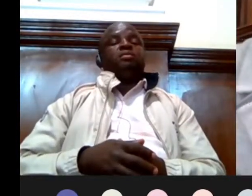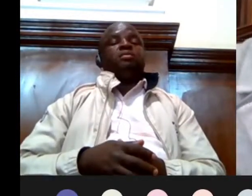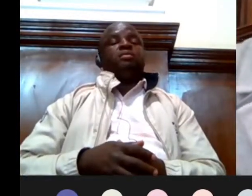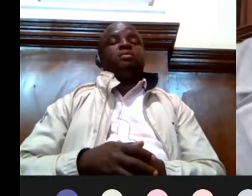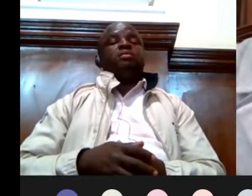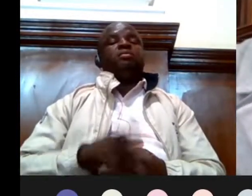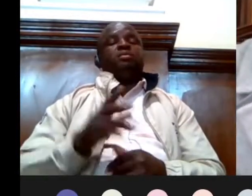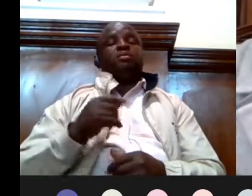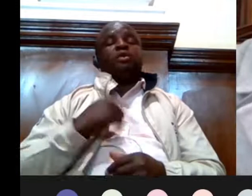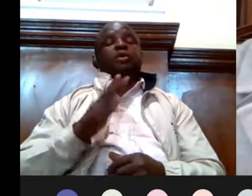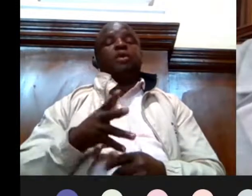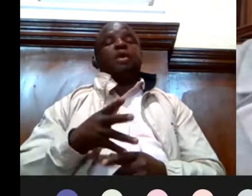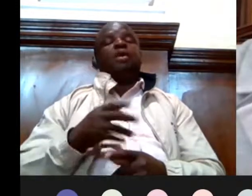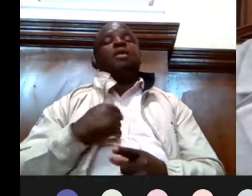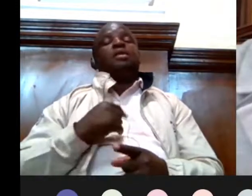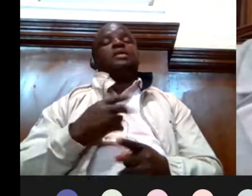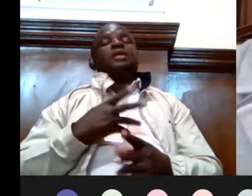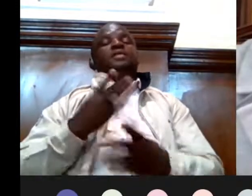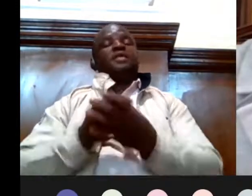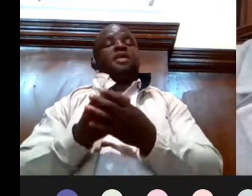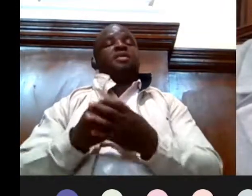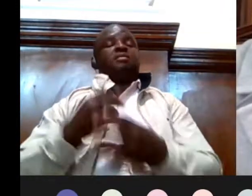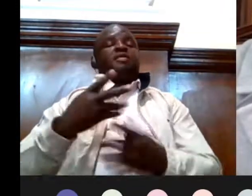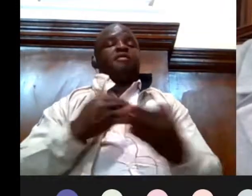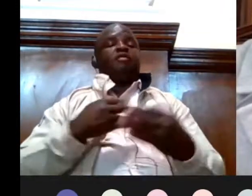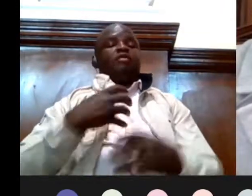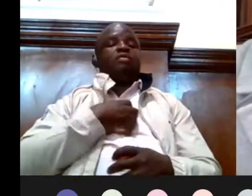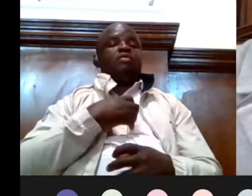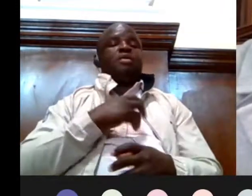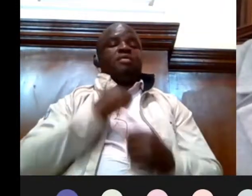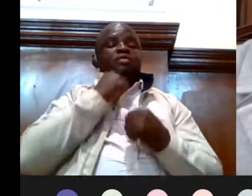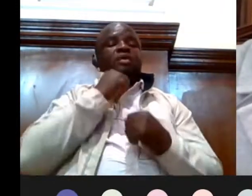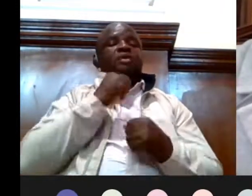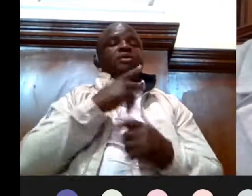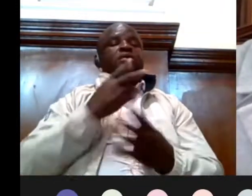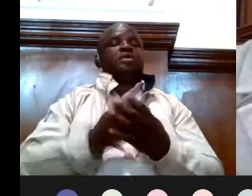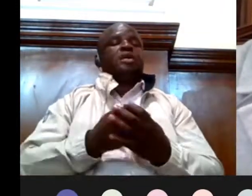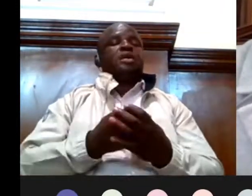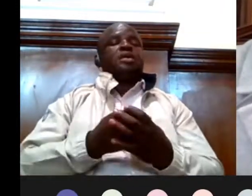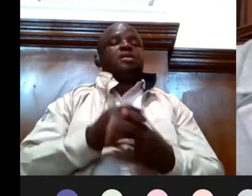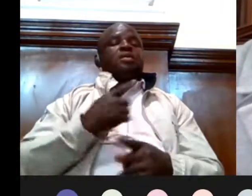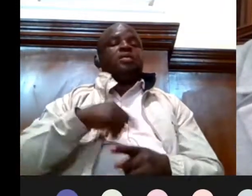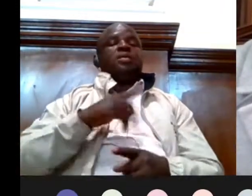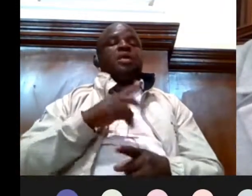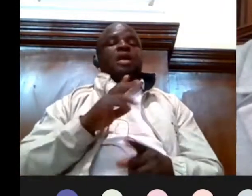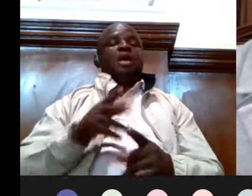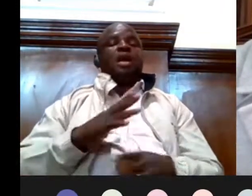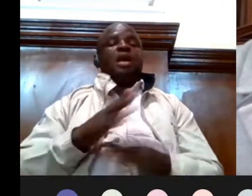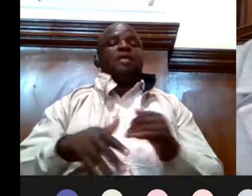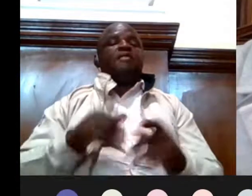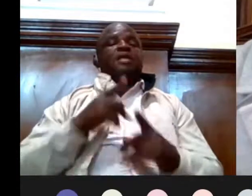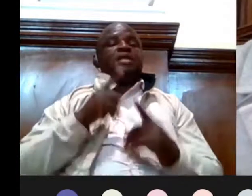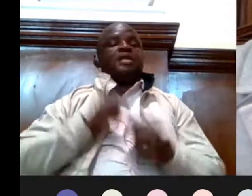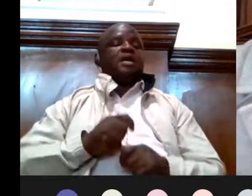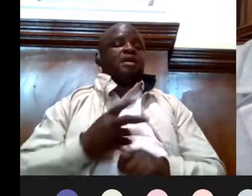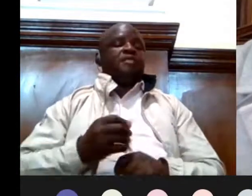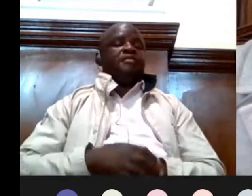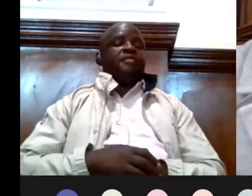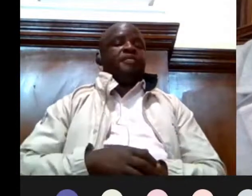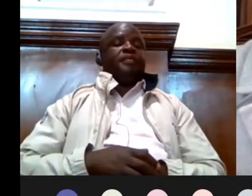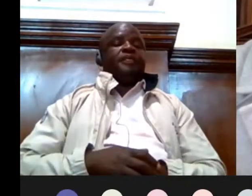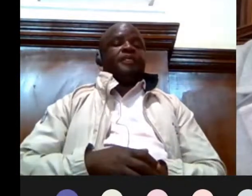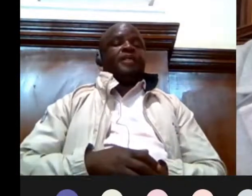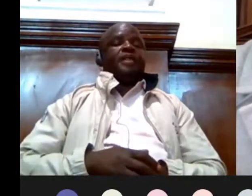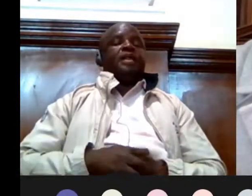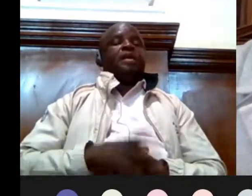a bo rona. Ha re tla Speaker, we will never get tired. That is why I already asked my